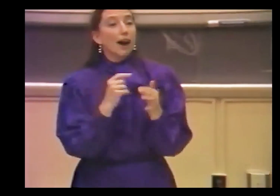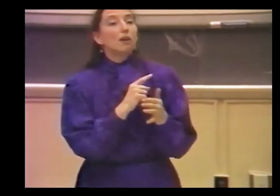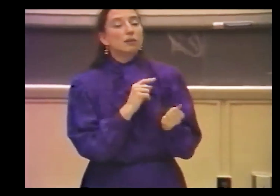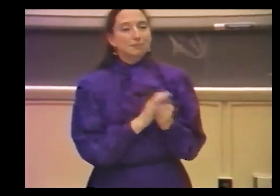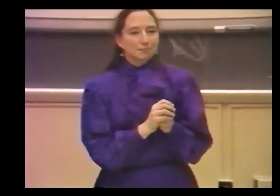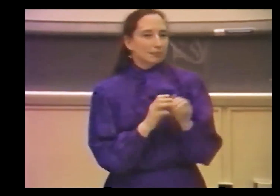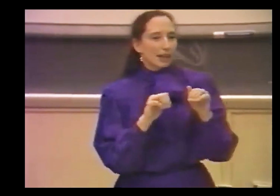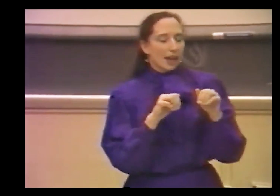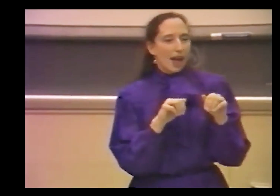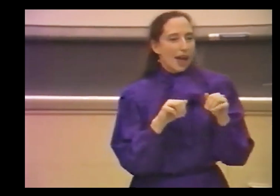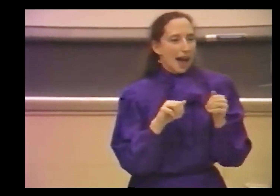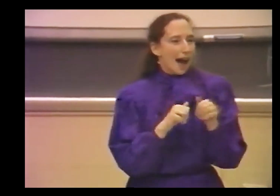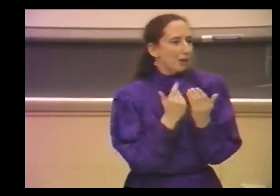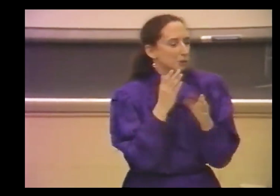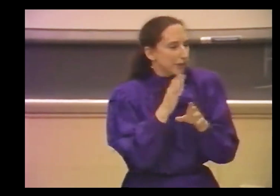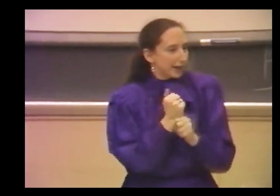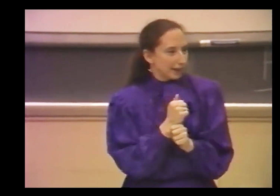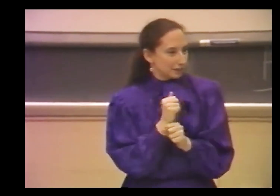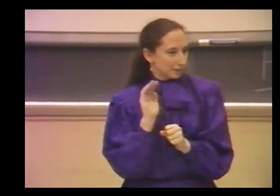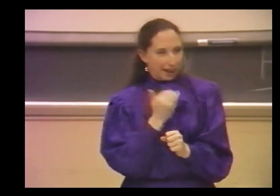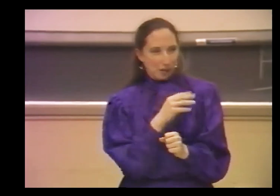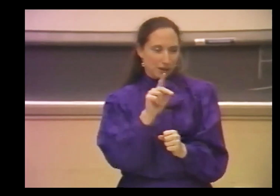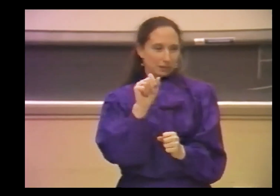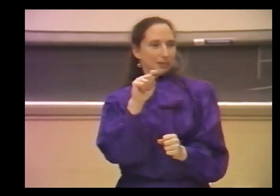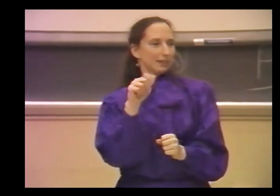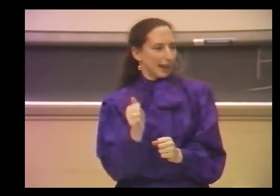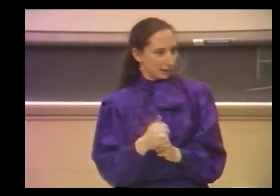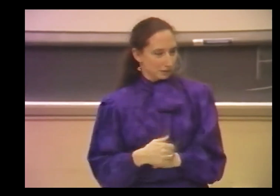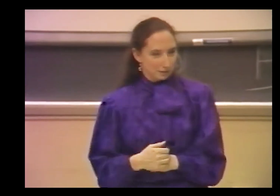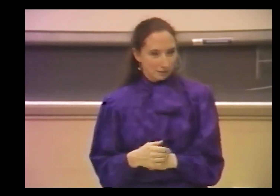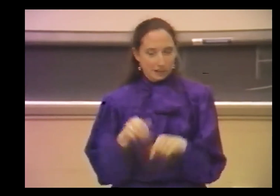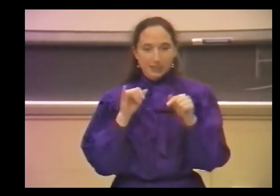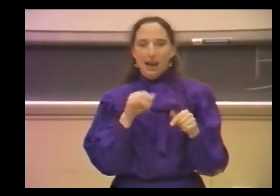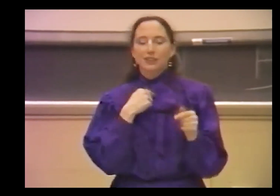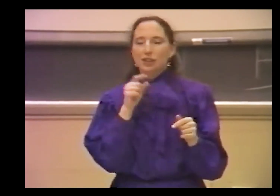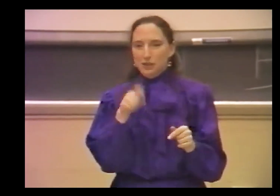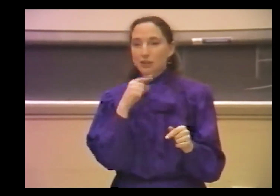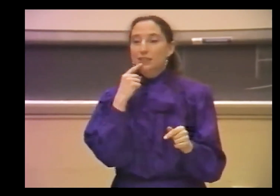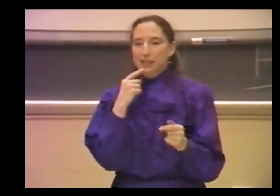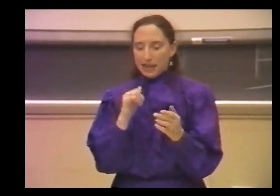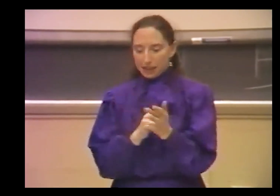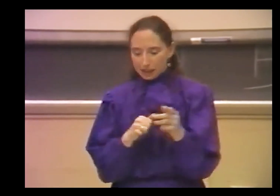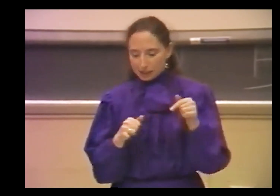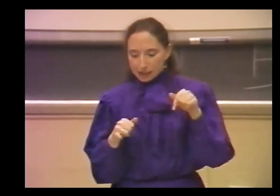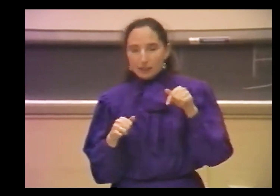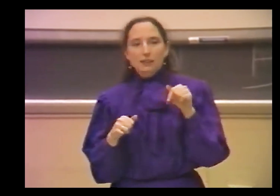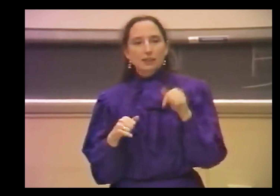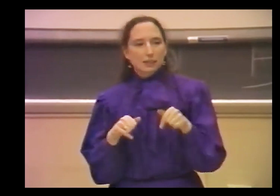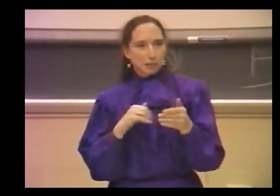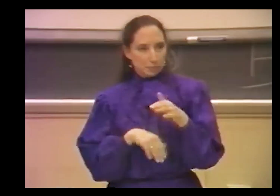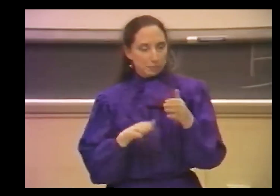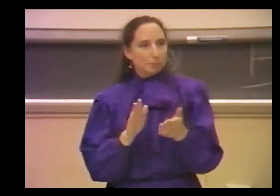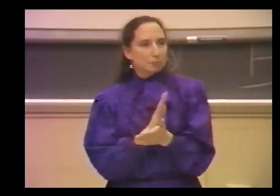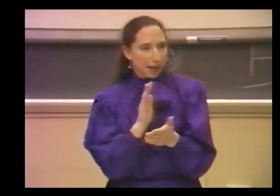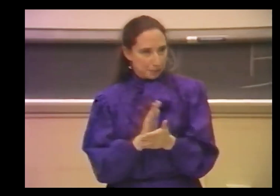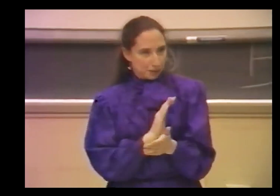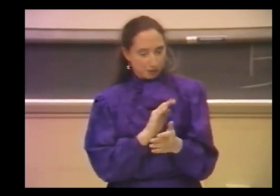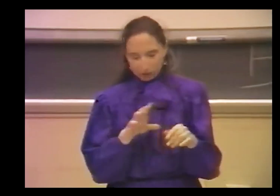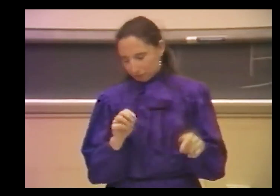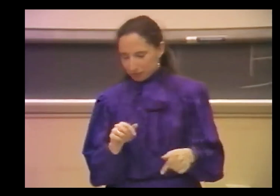Now, how did we get our data? I should say that this paper or